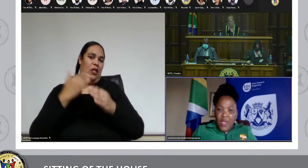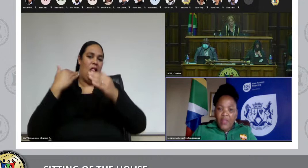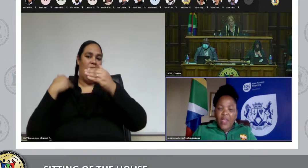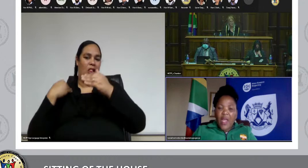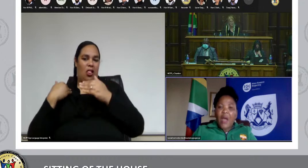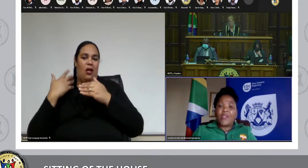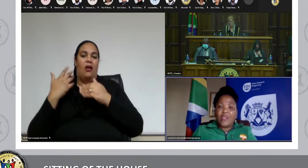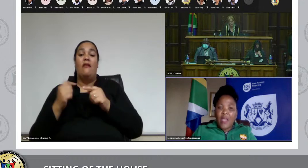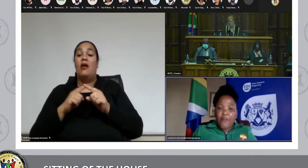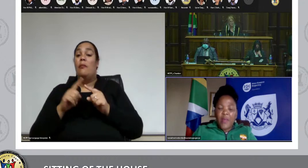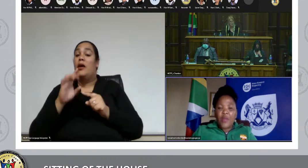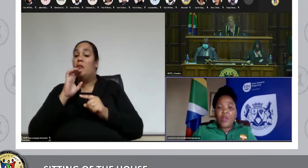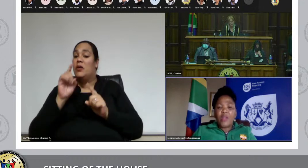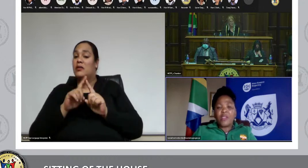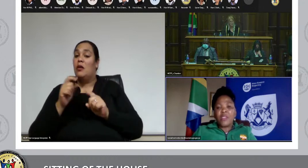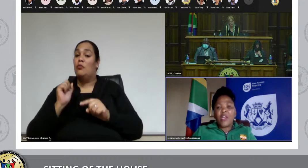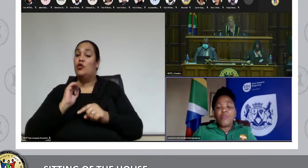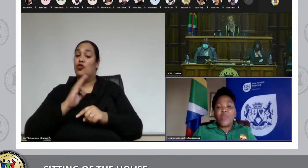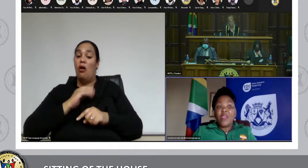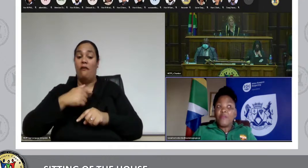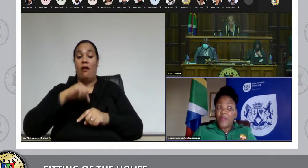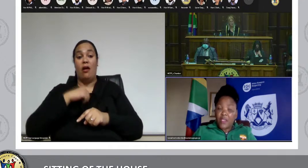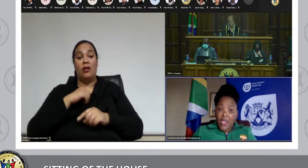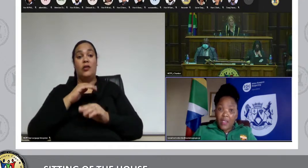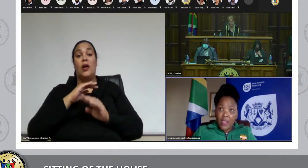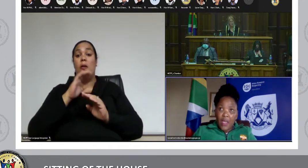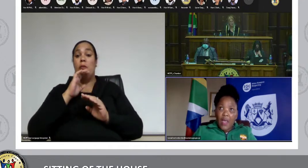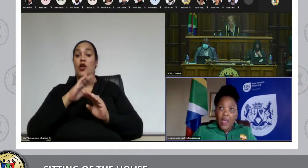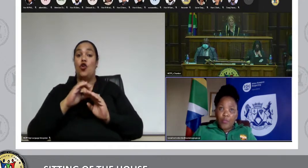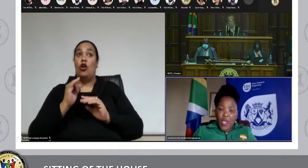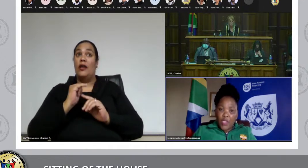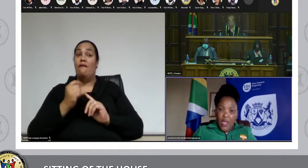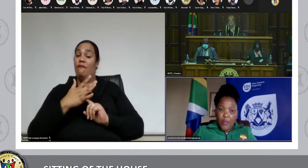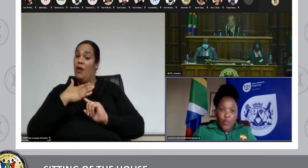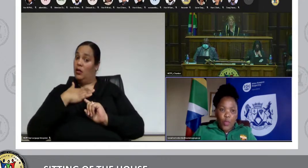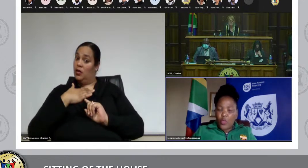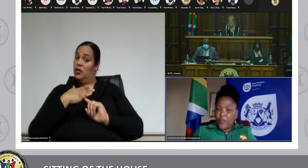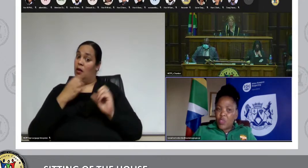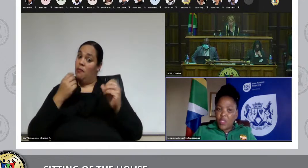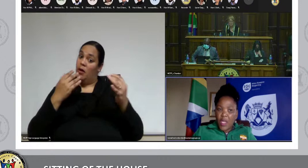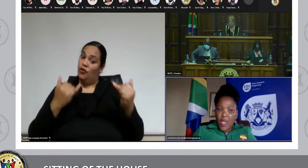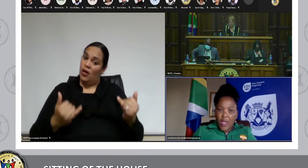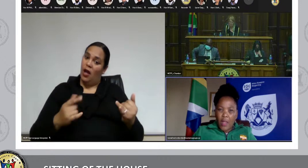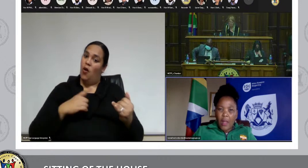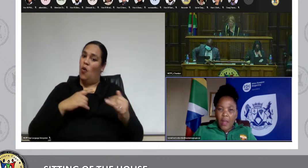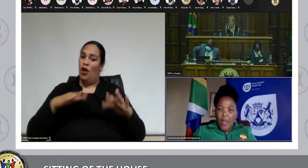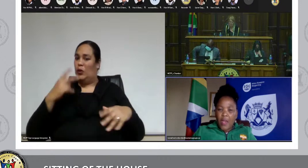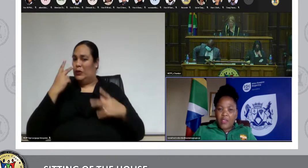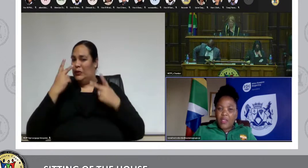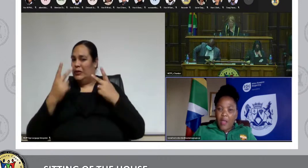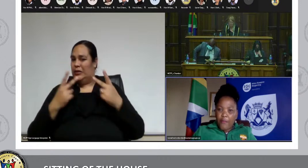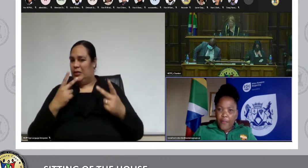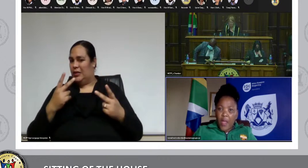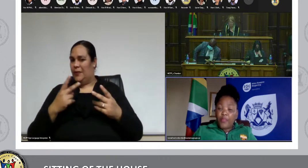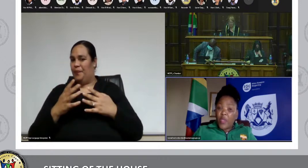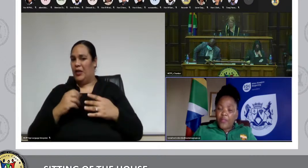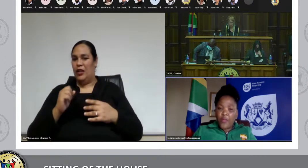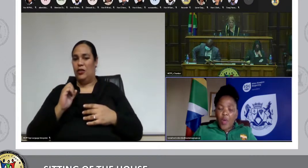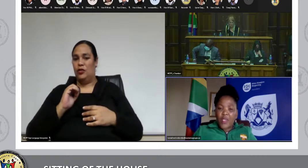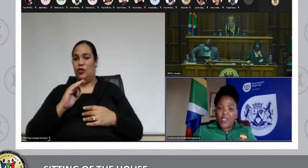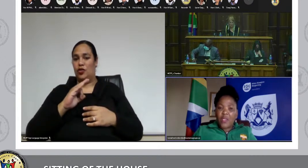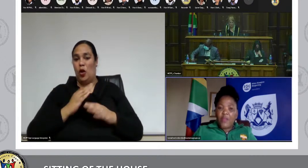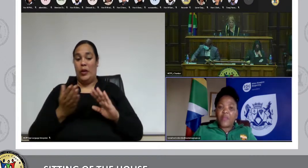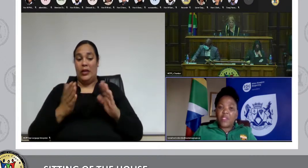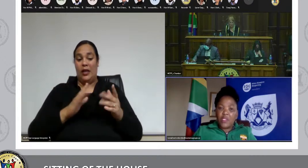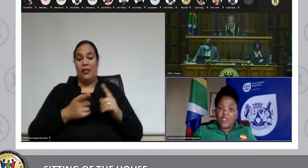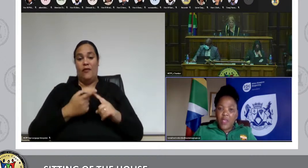and meaning that our staff might not necessarily be infected as much now, because we haven't seen any staff death